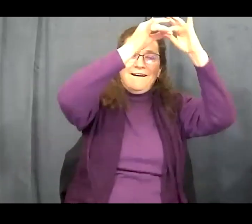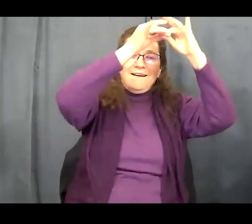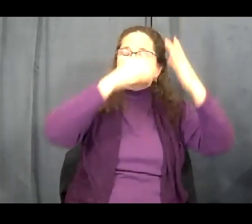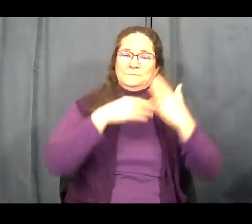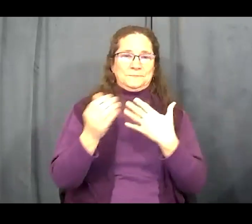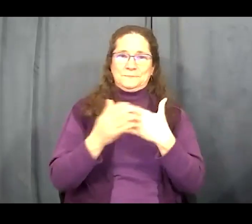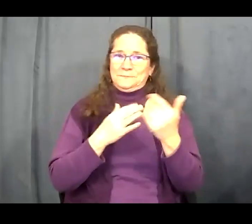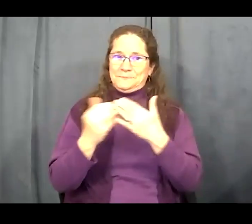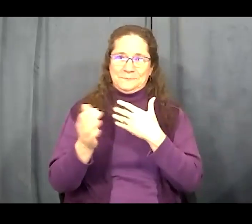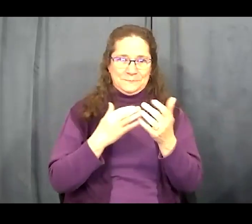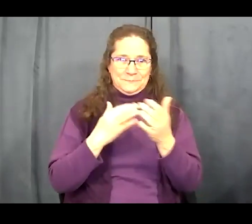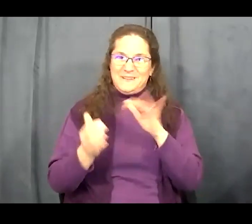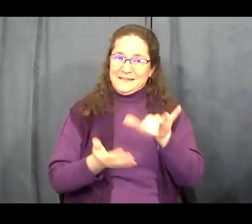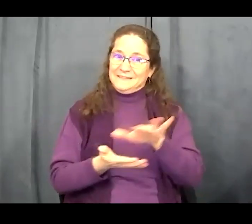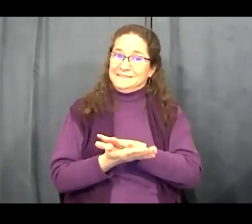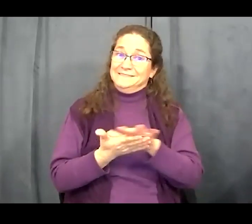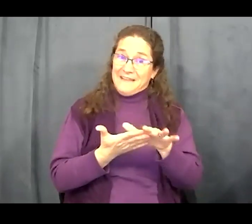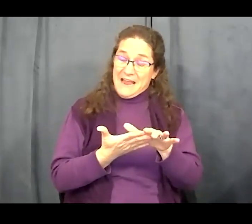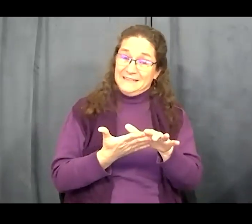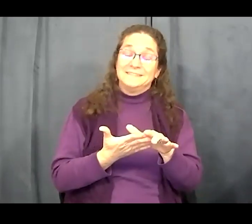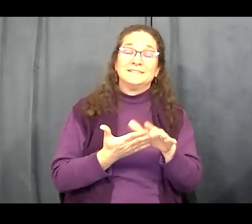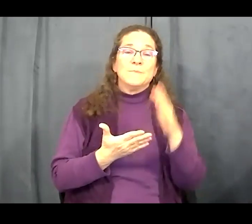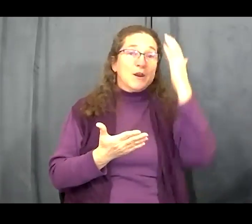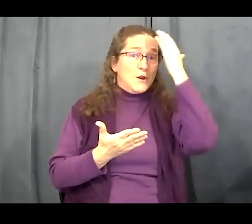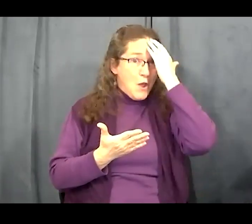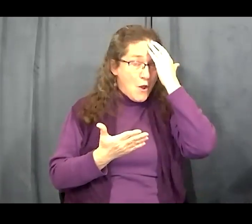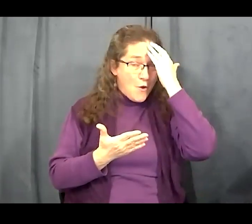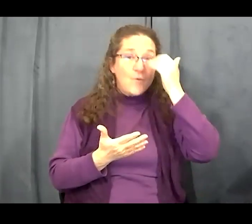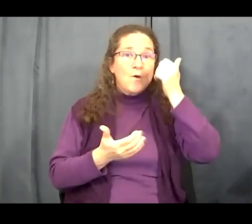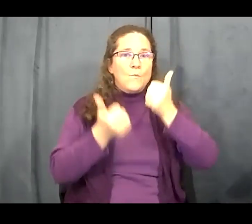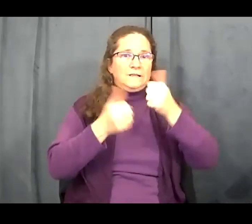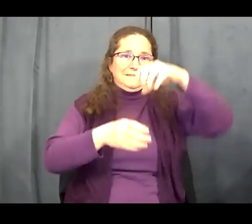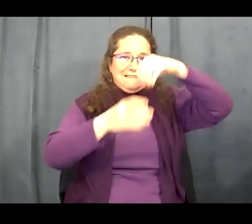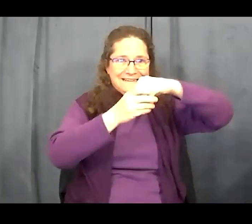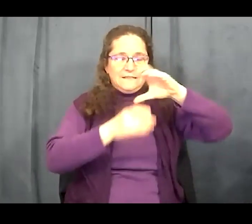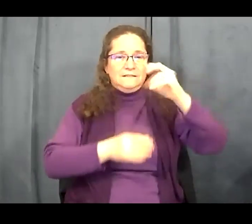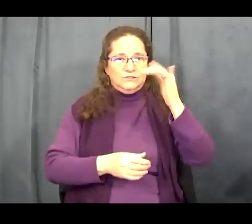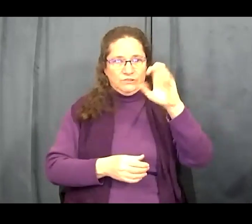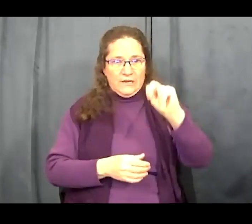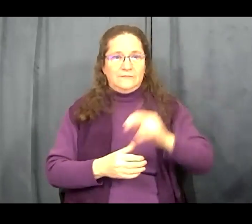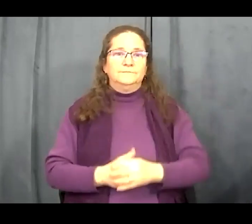of which direction you're going, but know what chain your student needs.